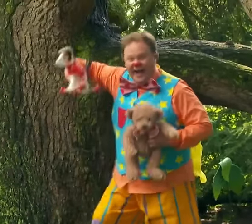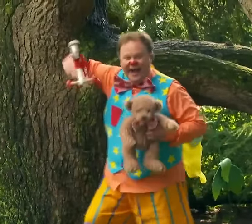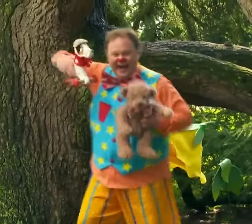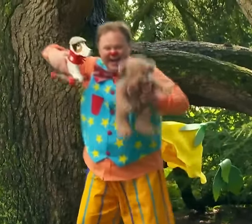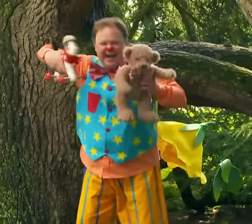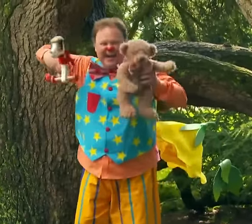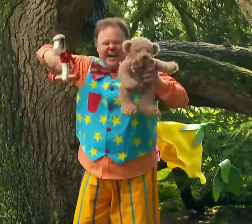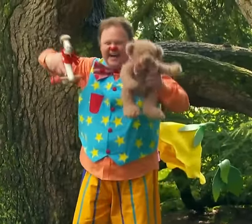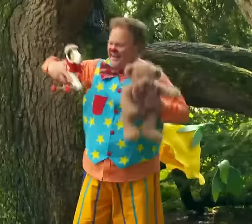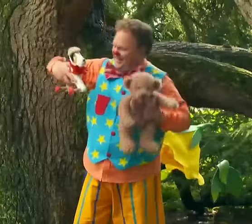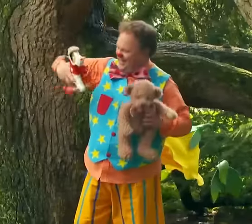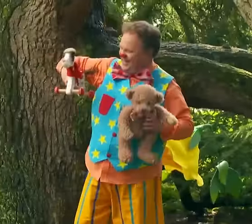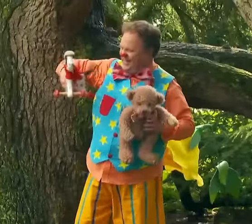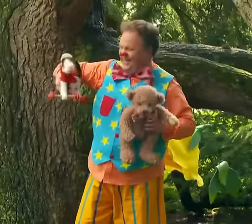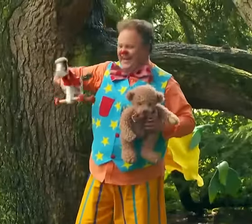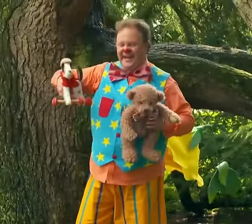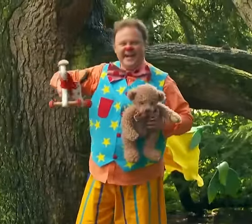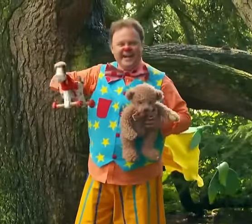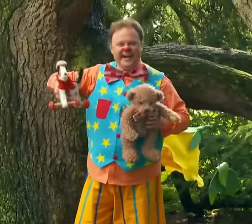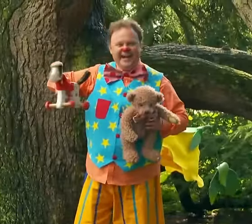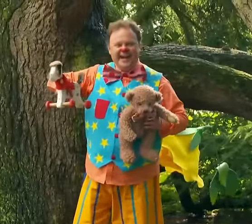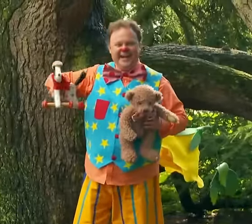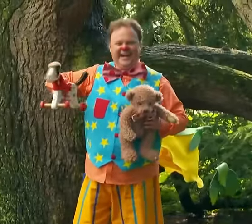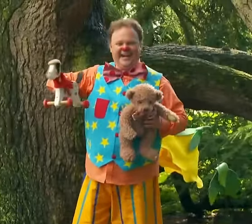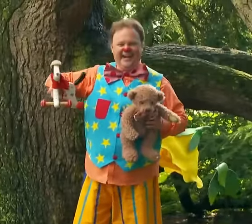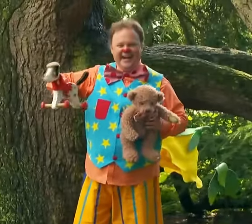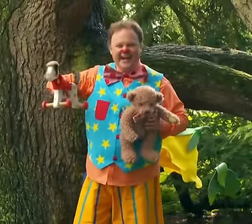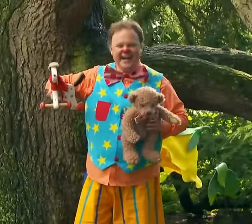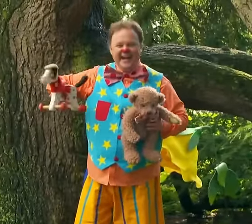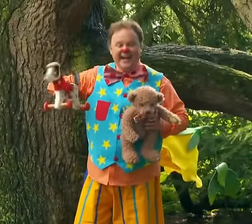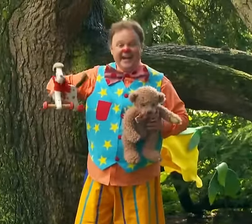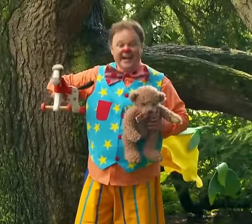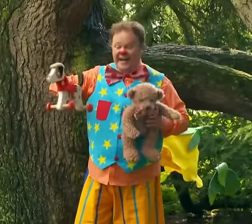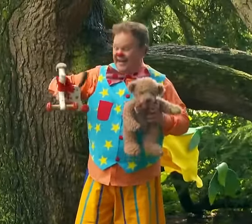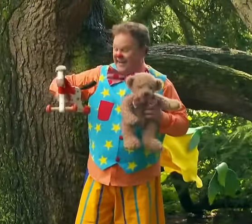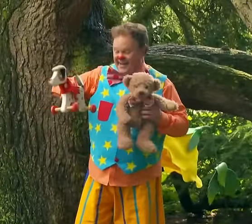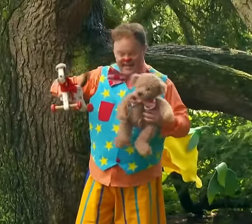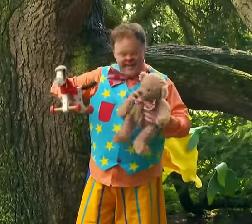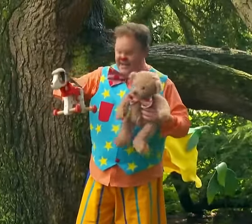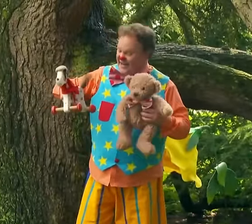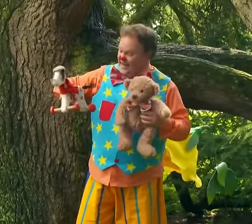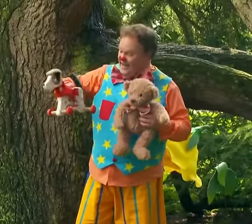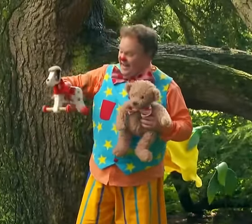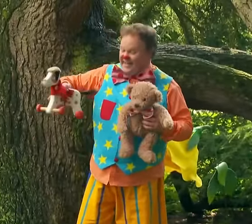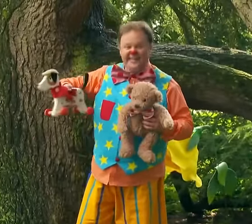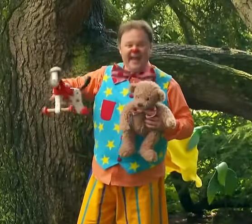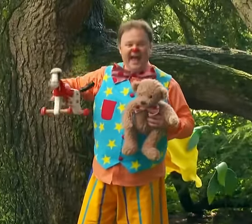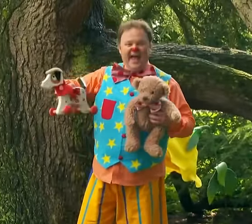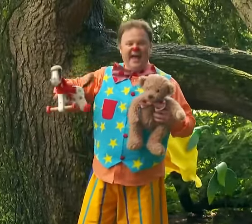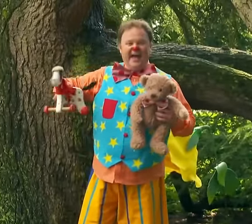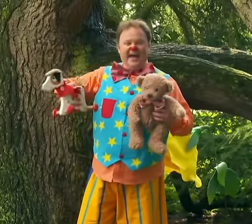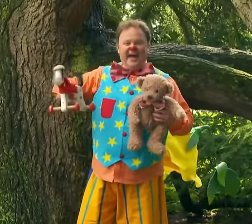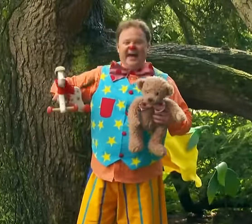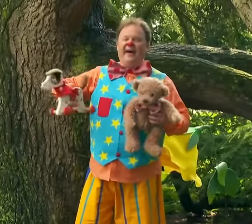Good seeking, Mr Tumble. And very good hiding the puppy. Yeah!